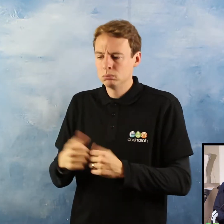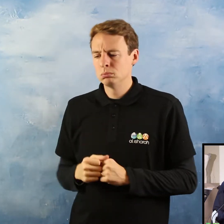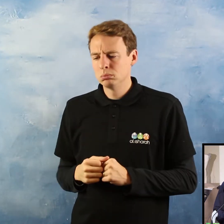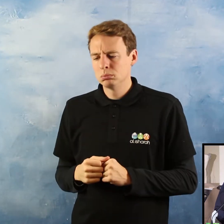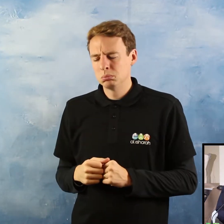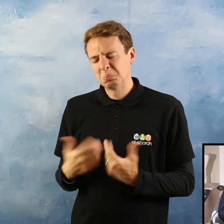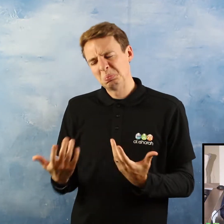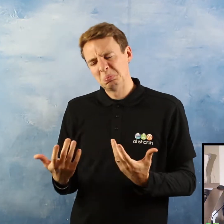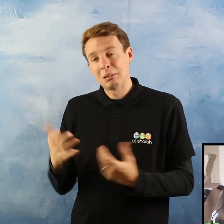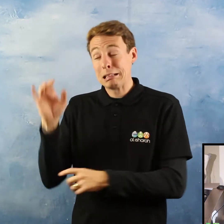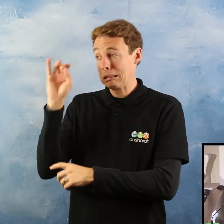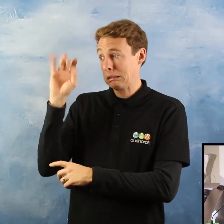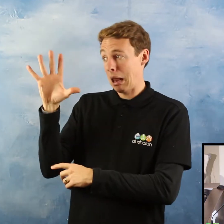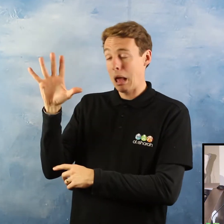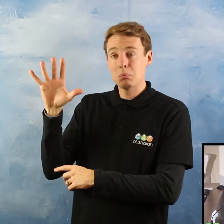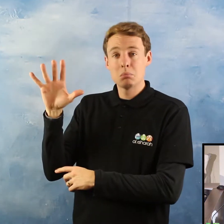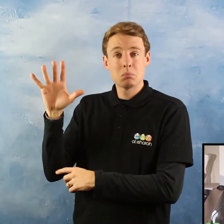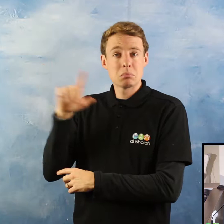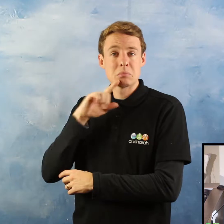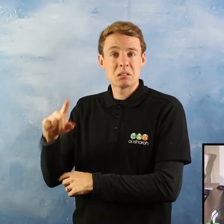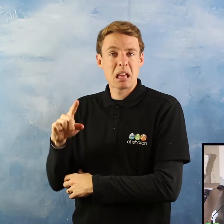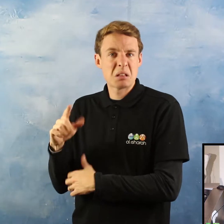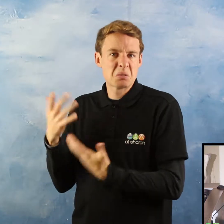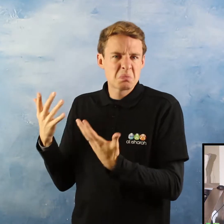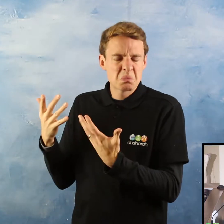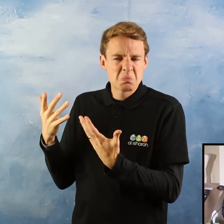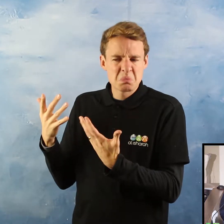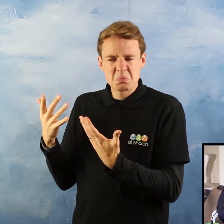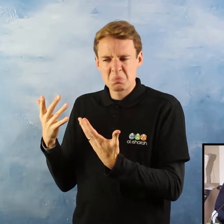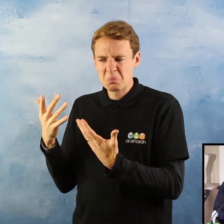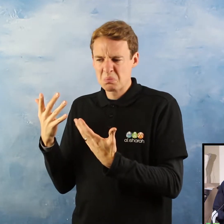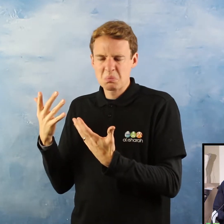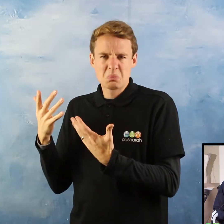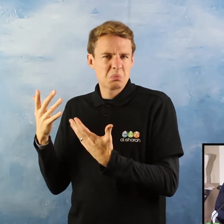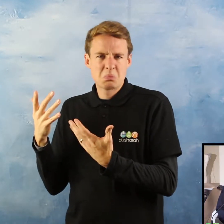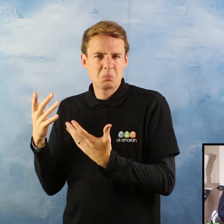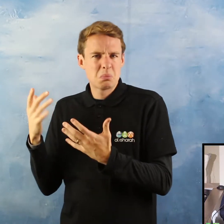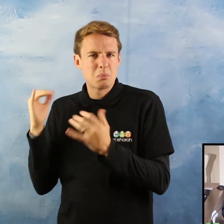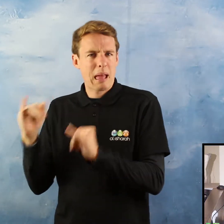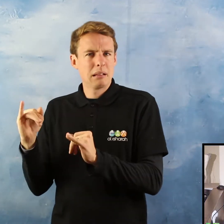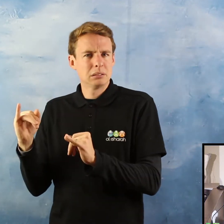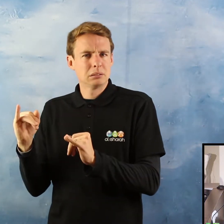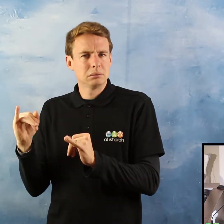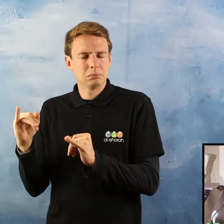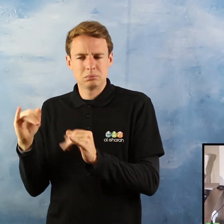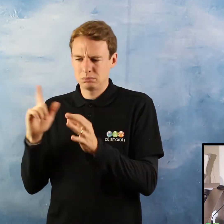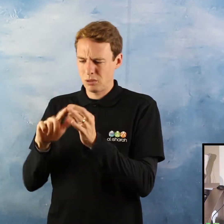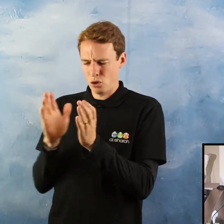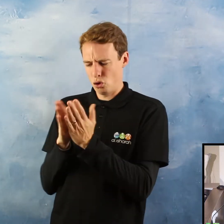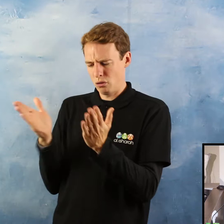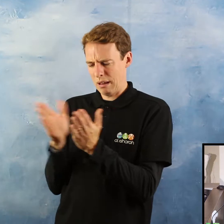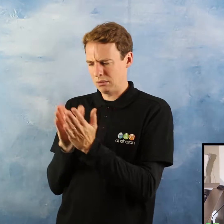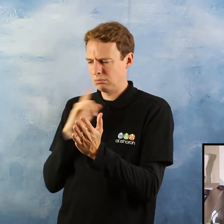says, but scientists may say there is no problem in that. Okay? So Quran says